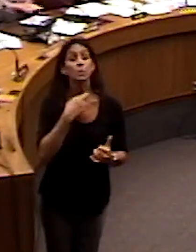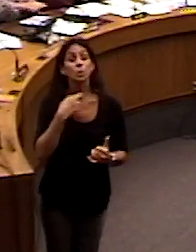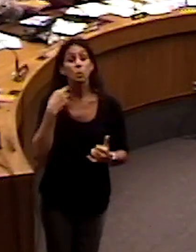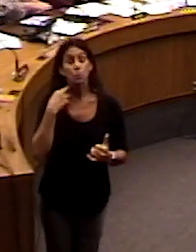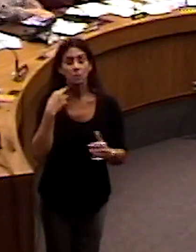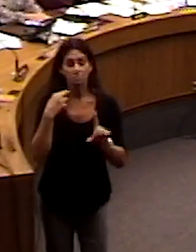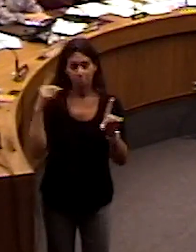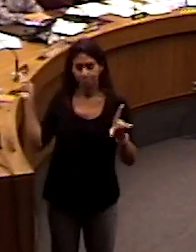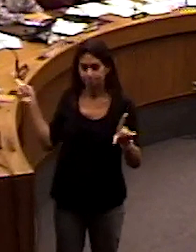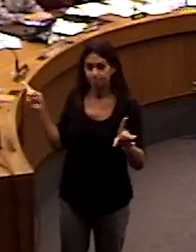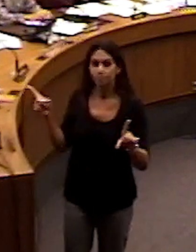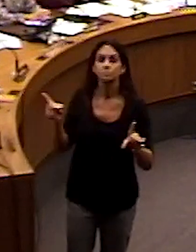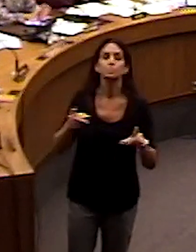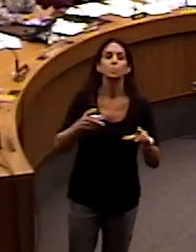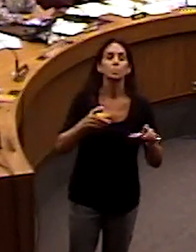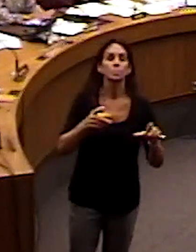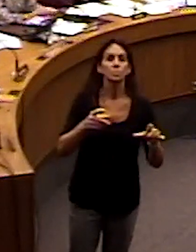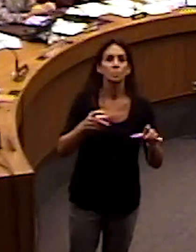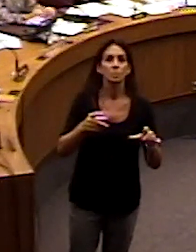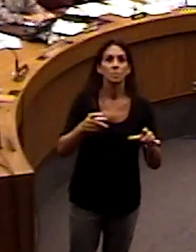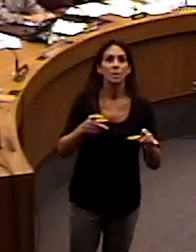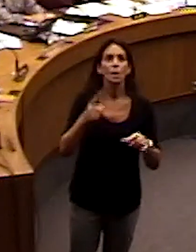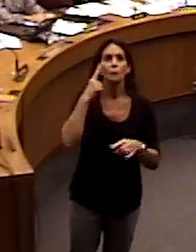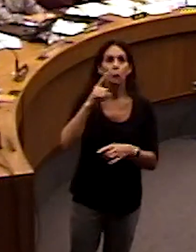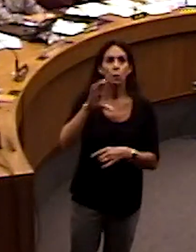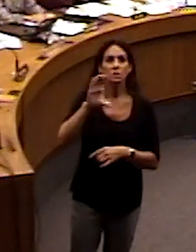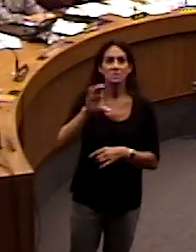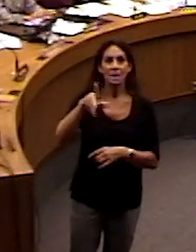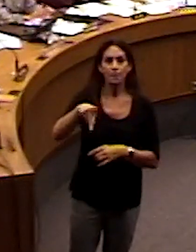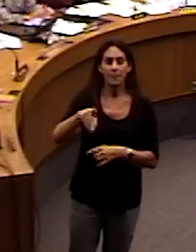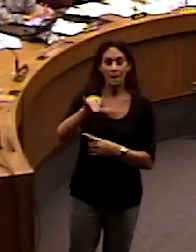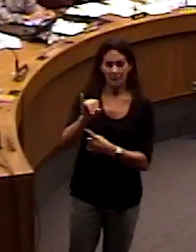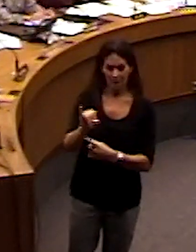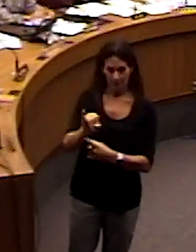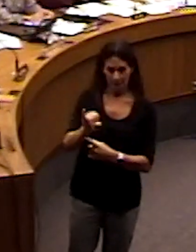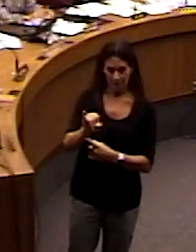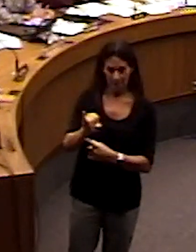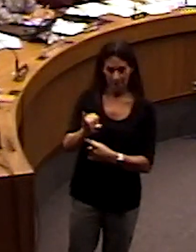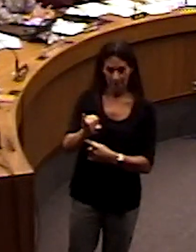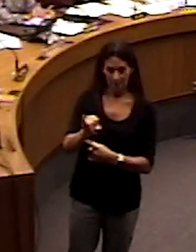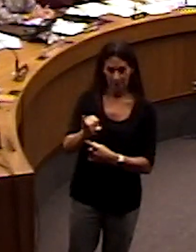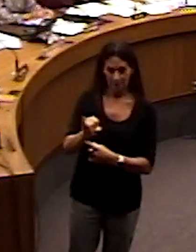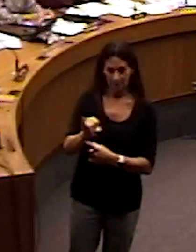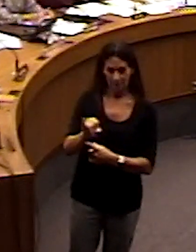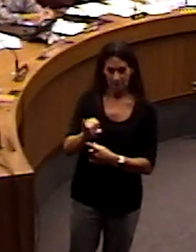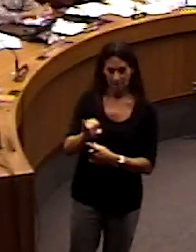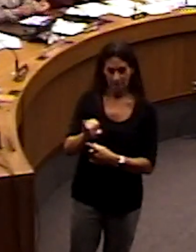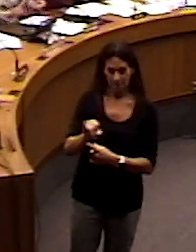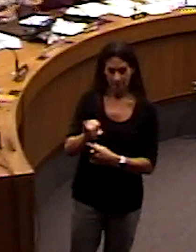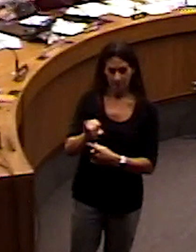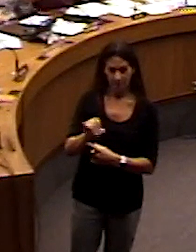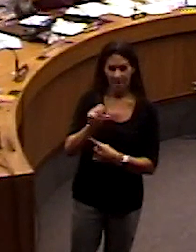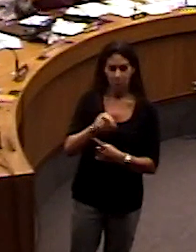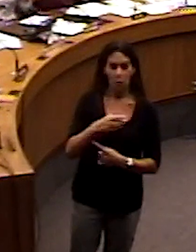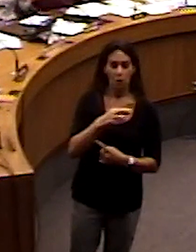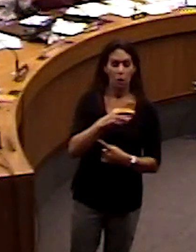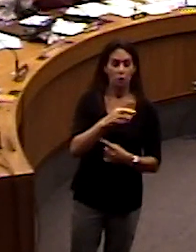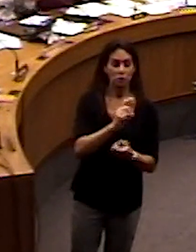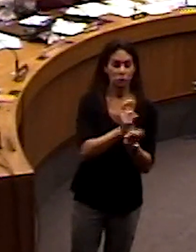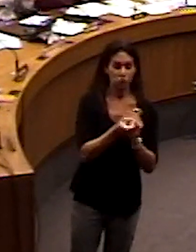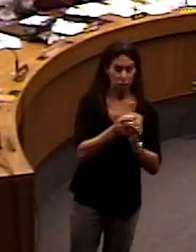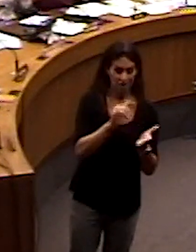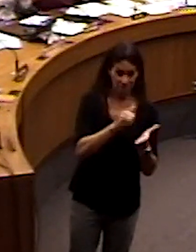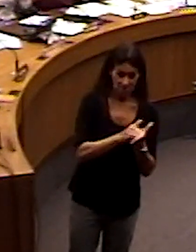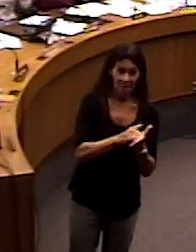Right now, the rate is per CPI for our ordinance. The risk about changing that is there have been years where it's